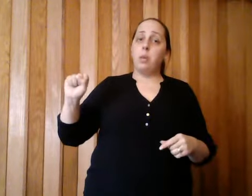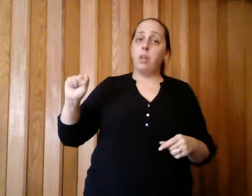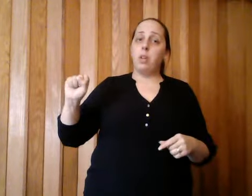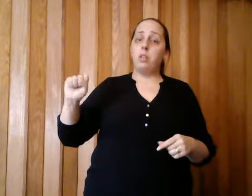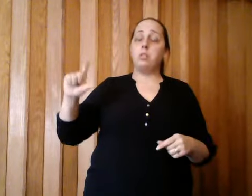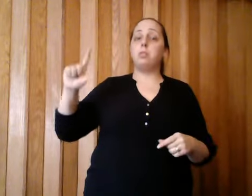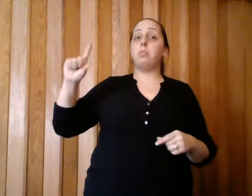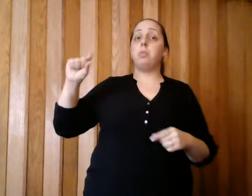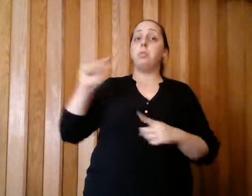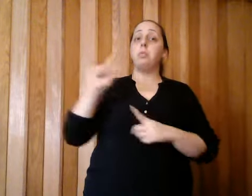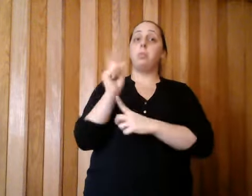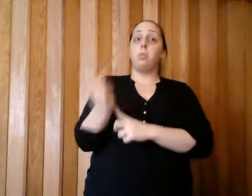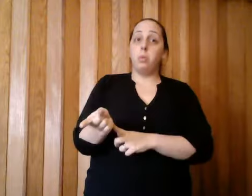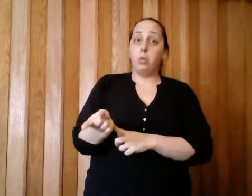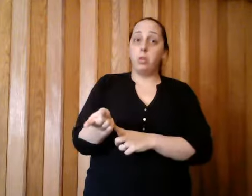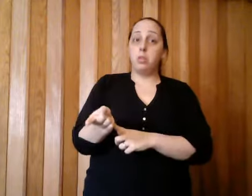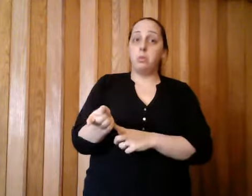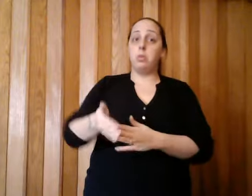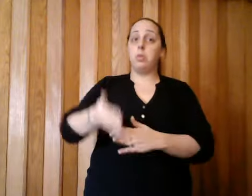kids probably arrive about 5 minutes before it starts.